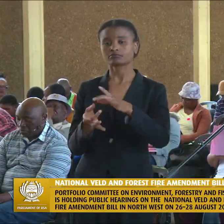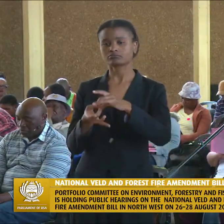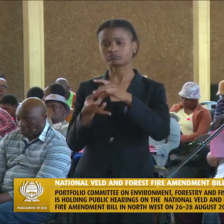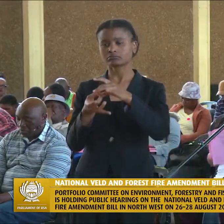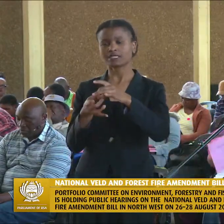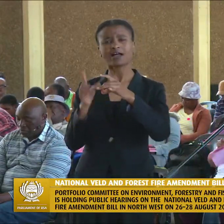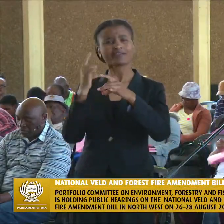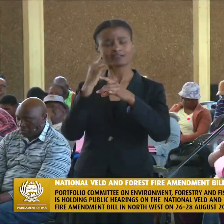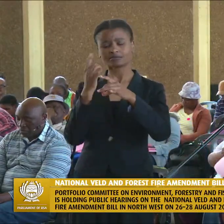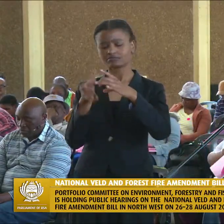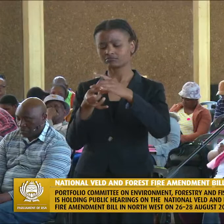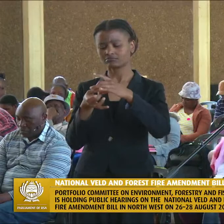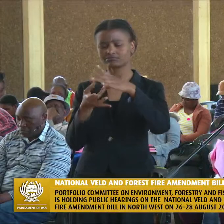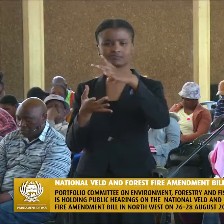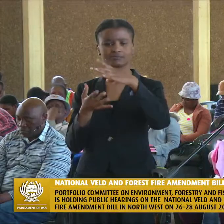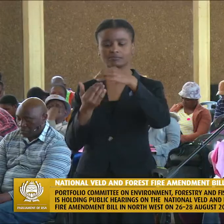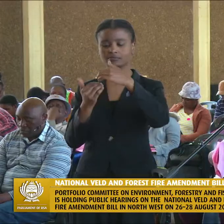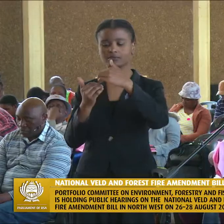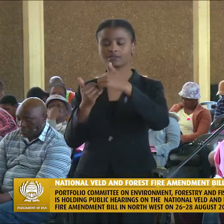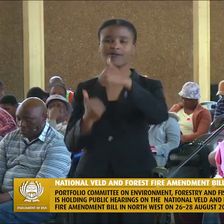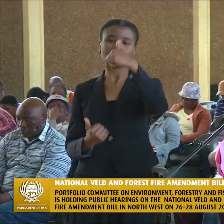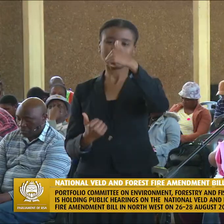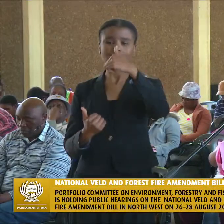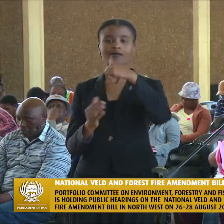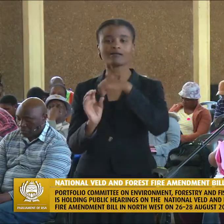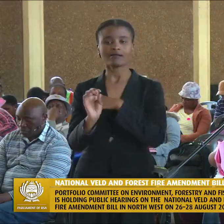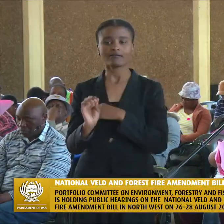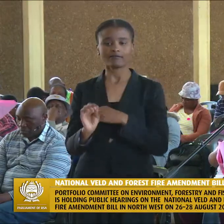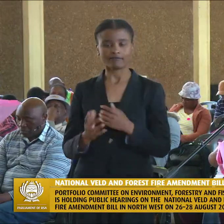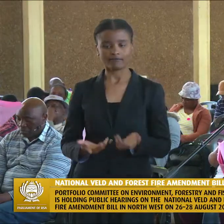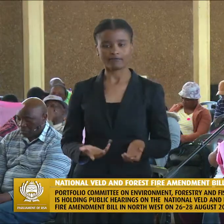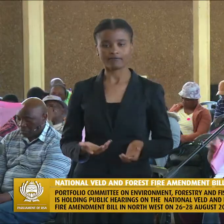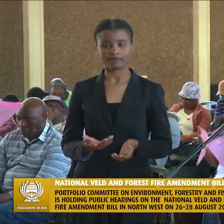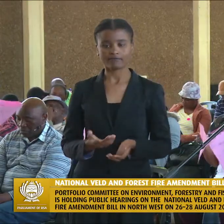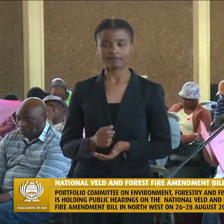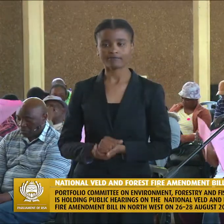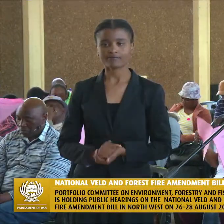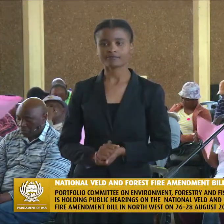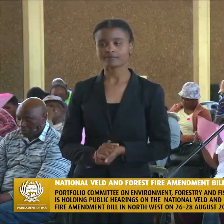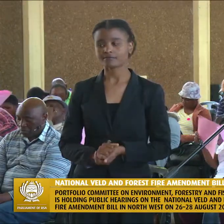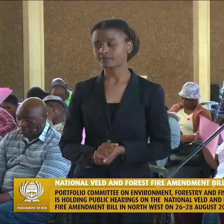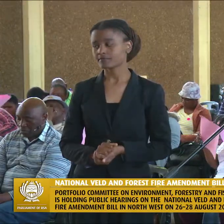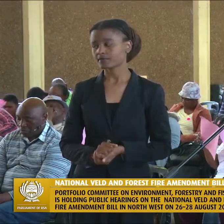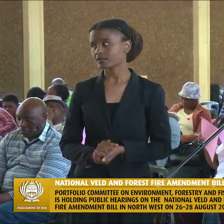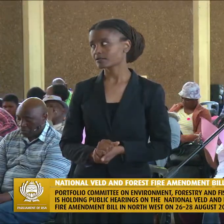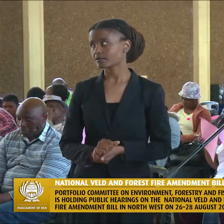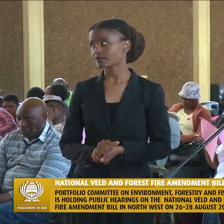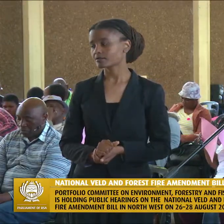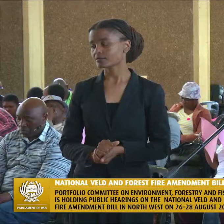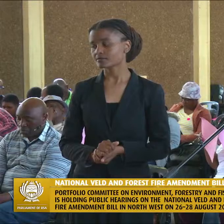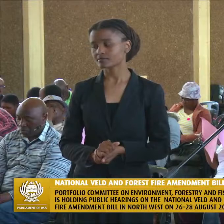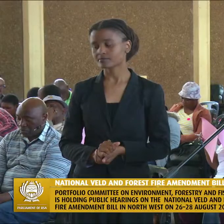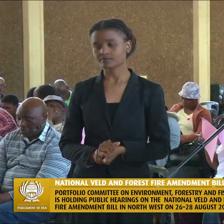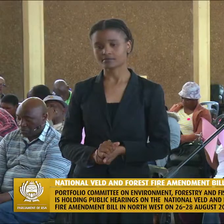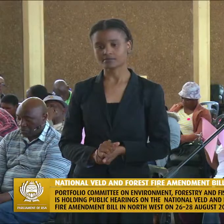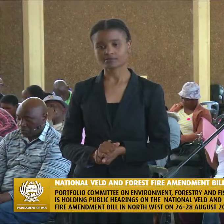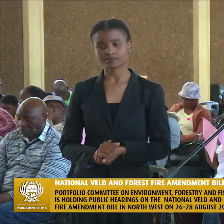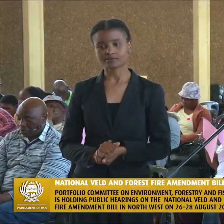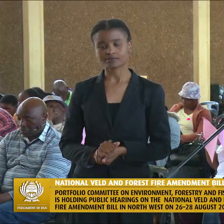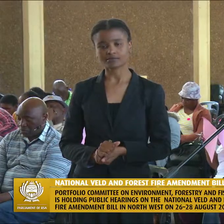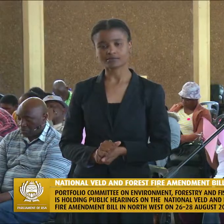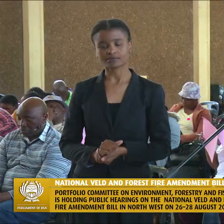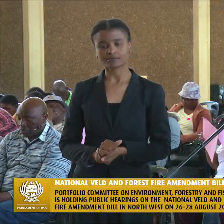between the two clauses i noticed that there is there is this